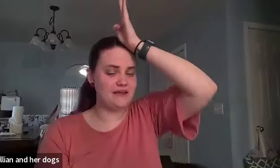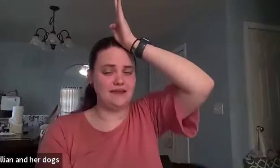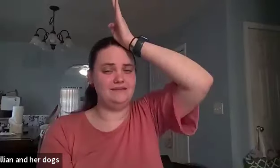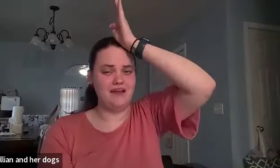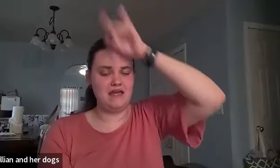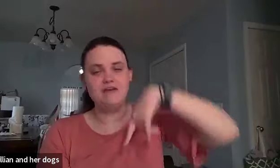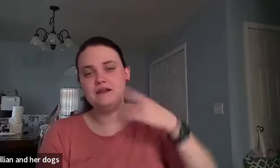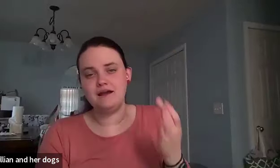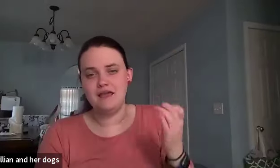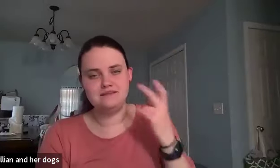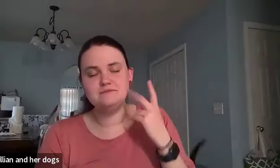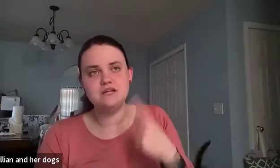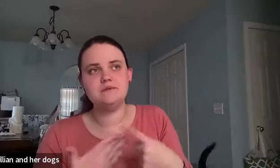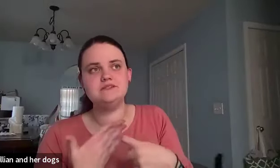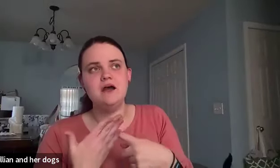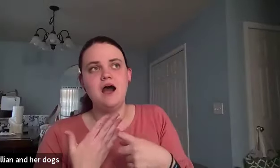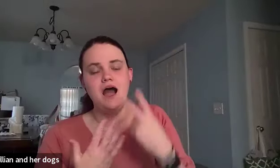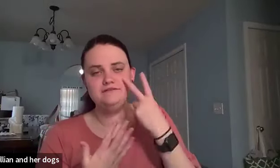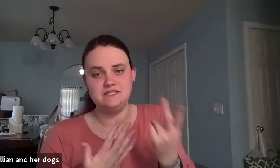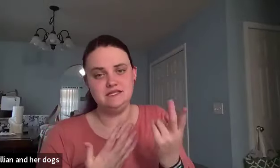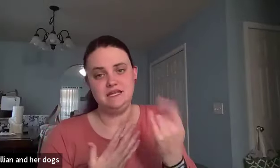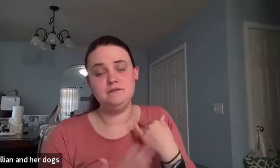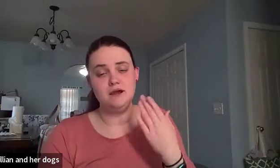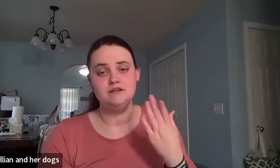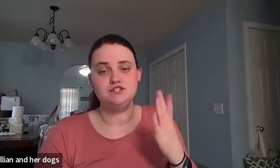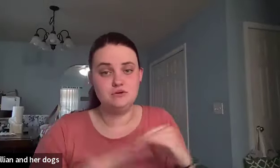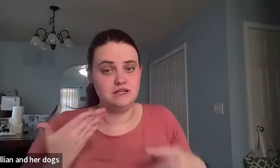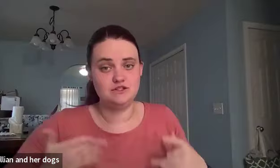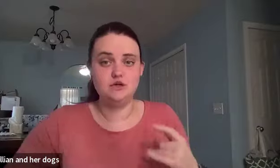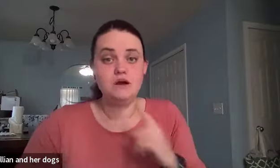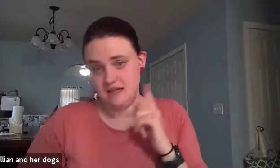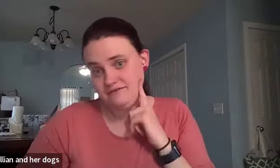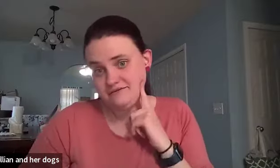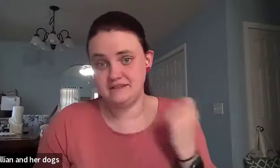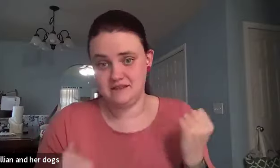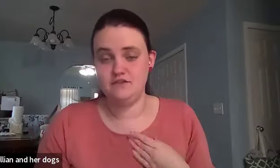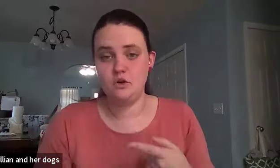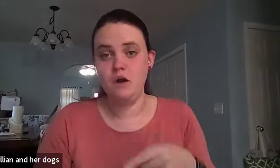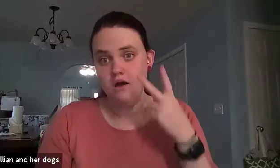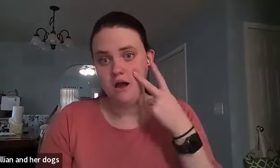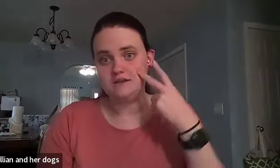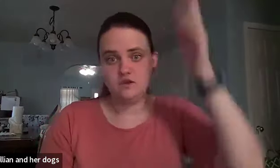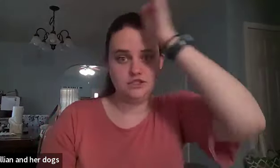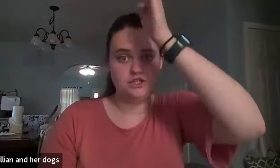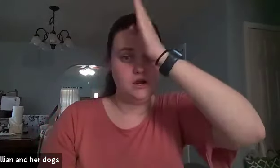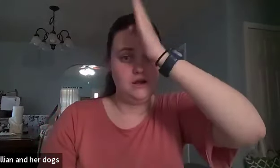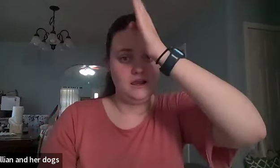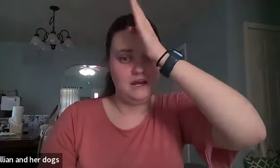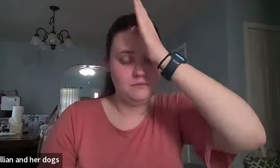like, and sometimes I've seen even my students who are deaf and signing, they'll go, "Oh, I saw a shark." And I'm